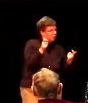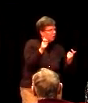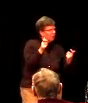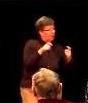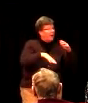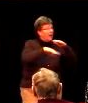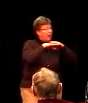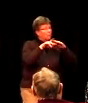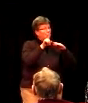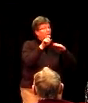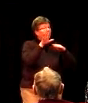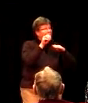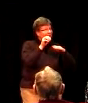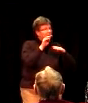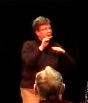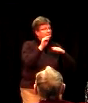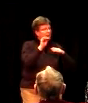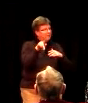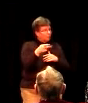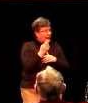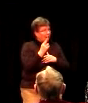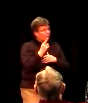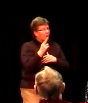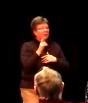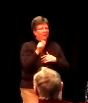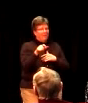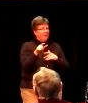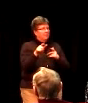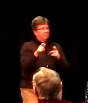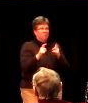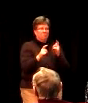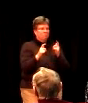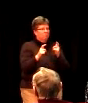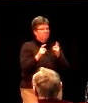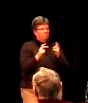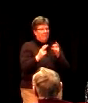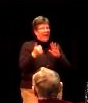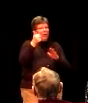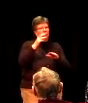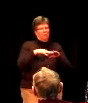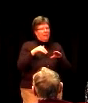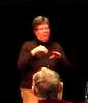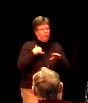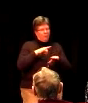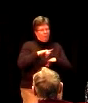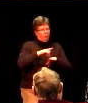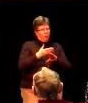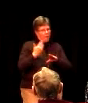to 150 miles an hour, which was higher than we had been flying before when we were flying lower.